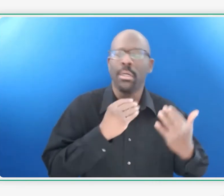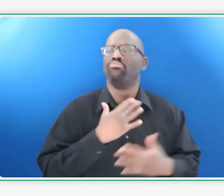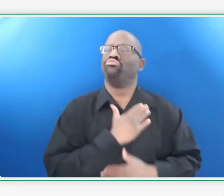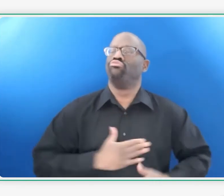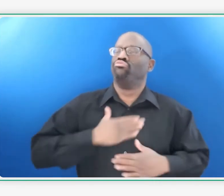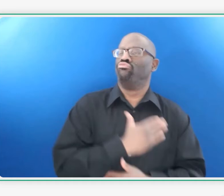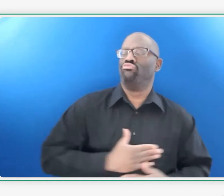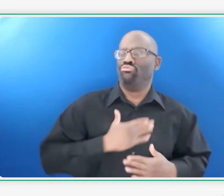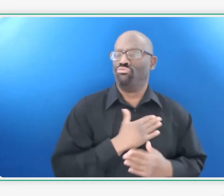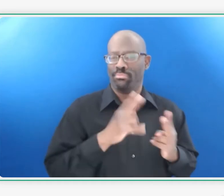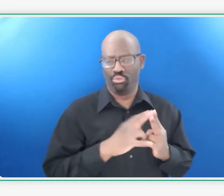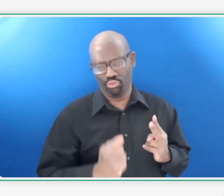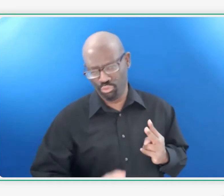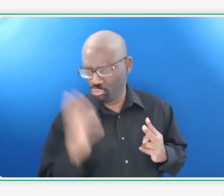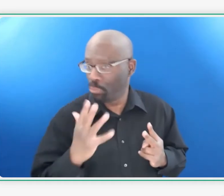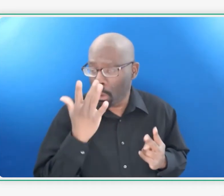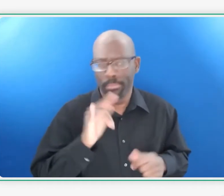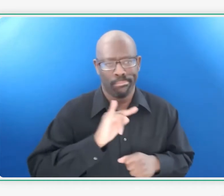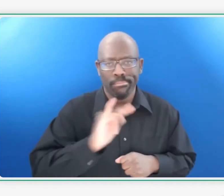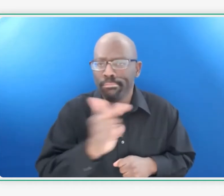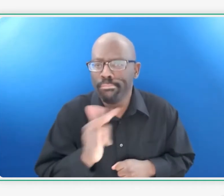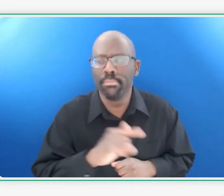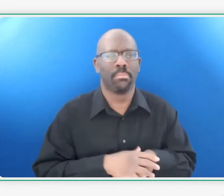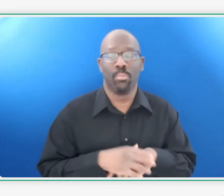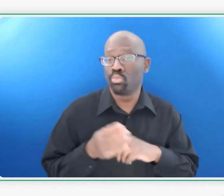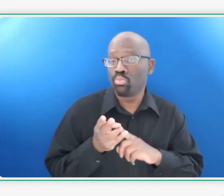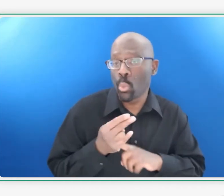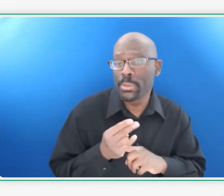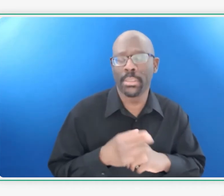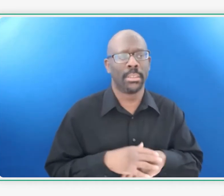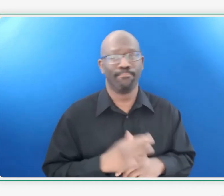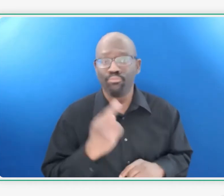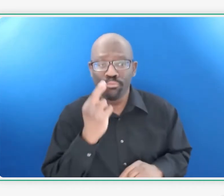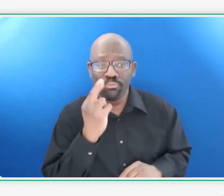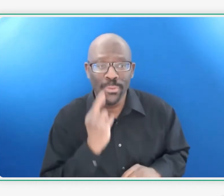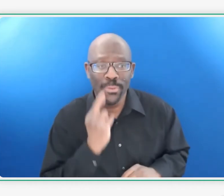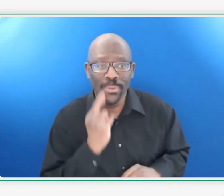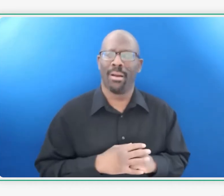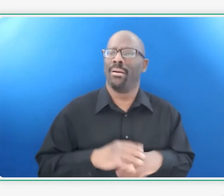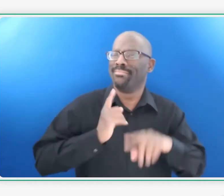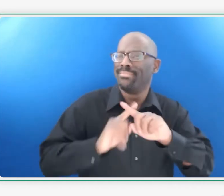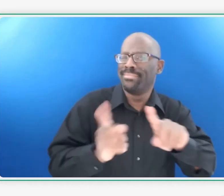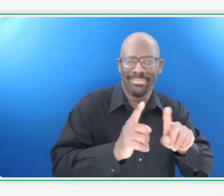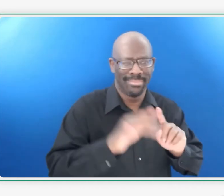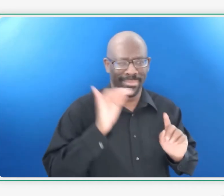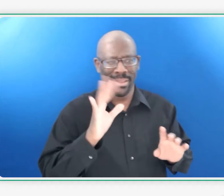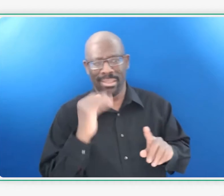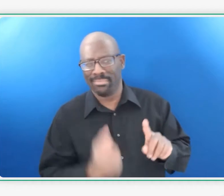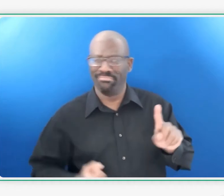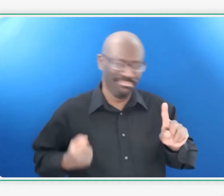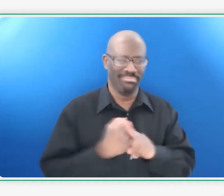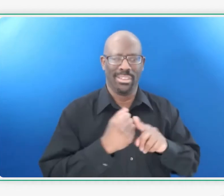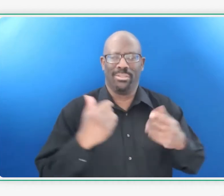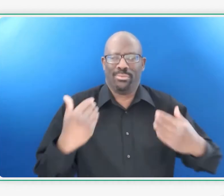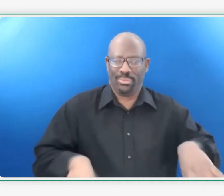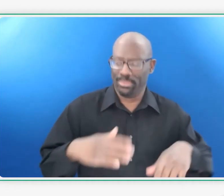Now, the industry that experienced the highest impact was the hospitality and leisure industries. So that includes things like airline travel,